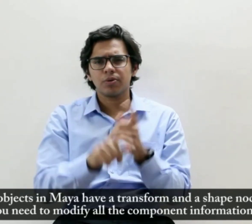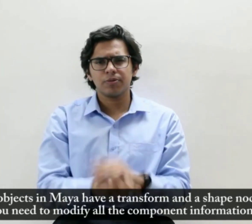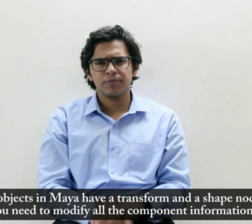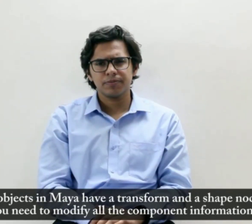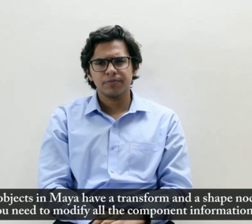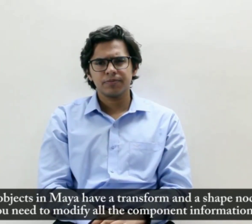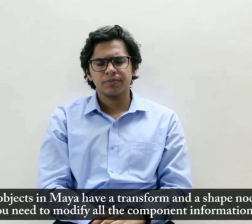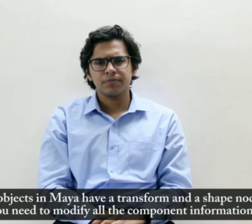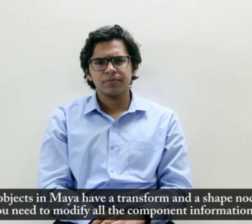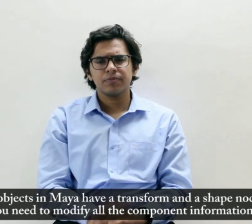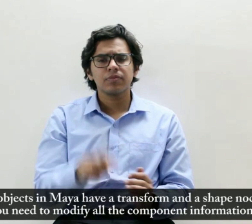information.